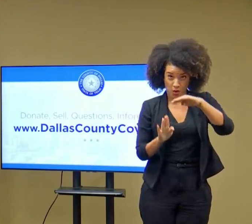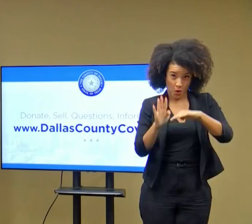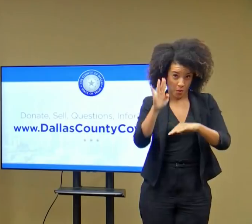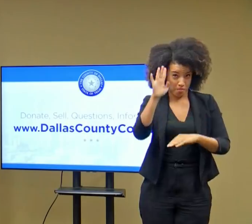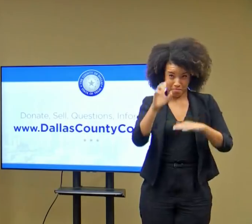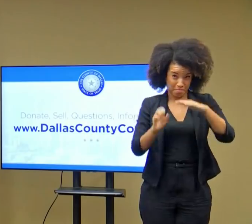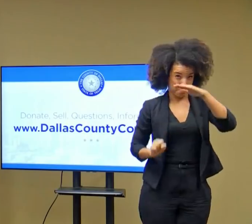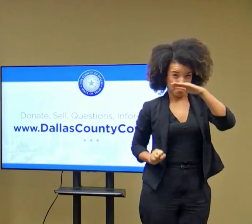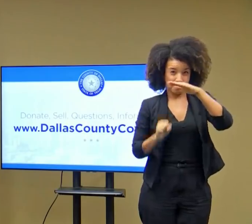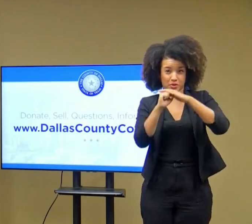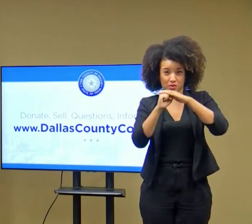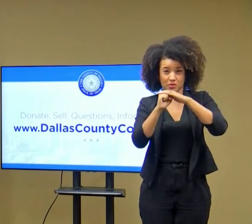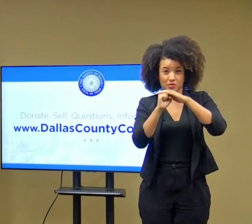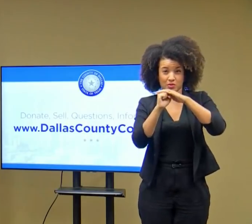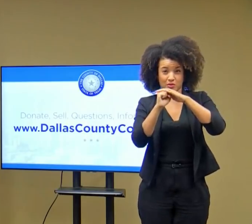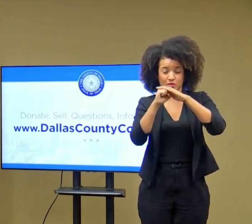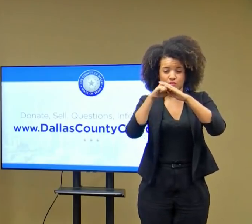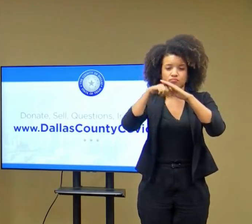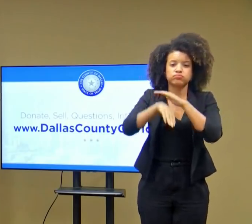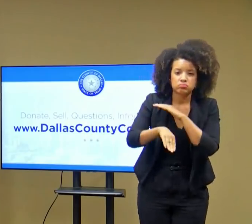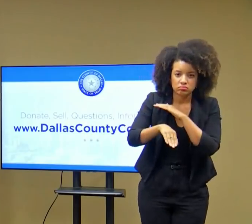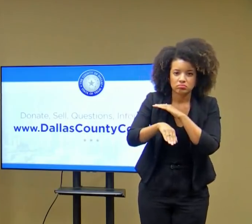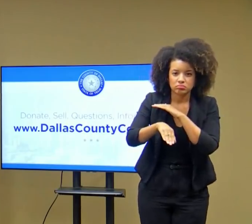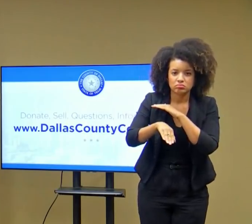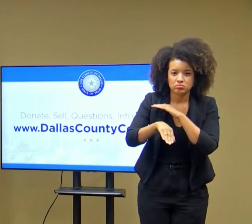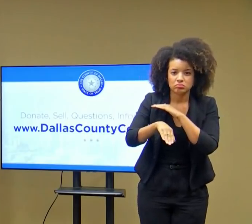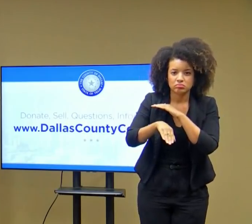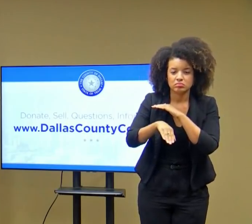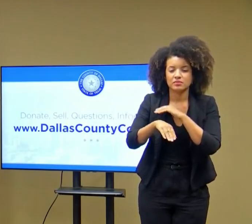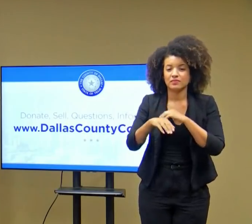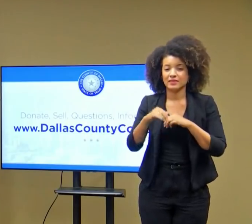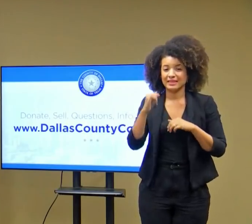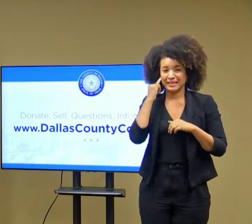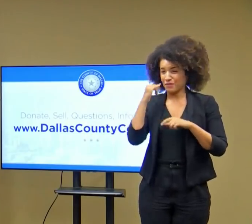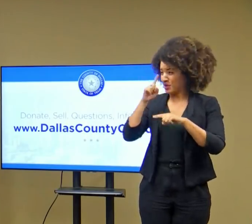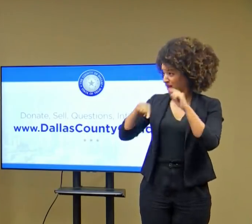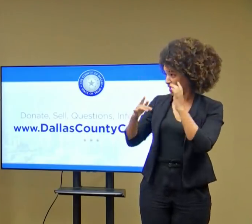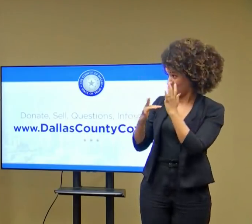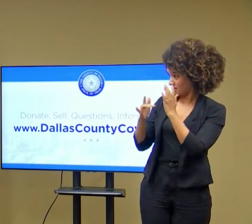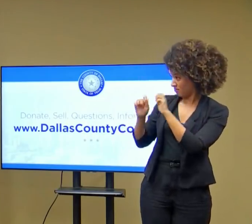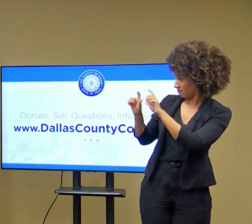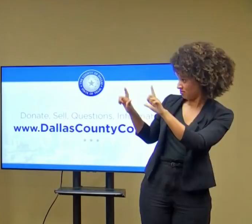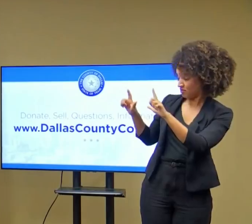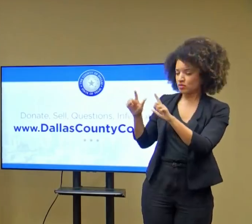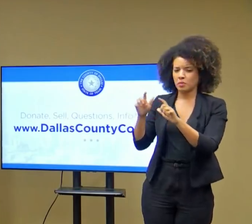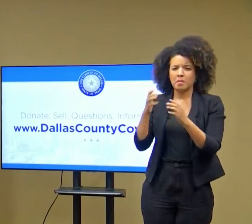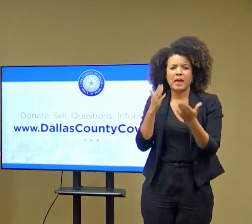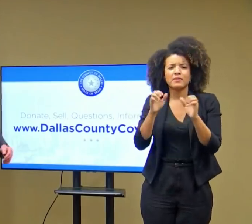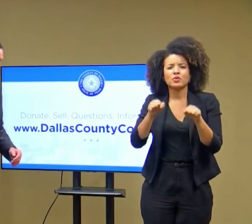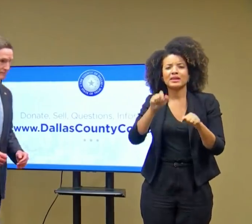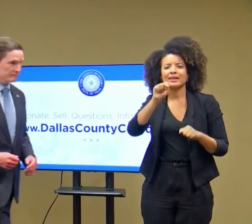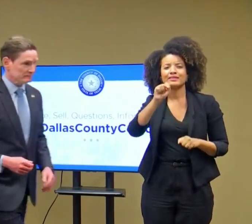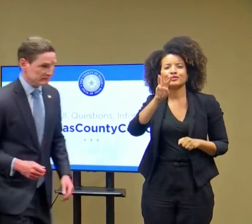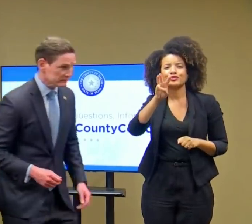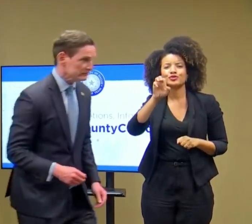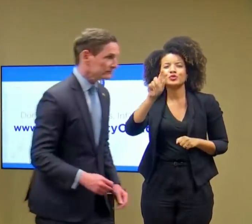that doesn't work, he can tell you about it, and we'll try to get it tweeted out or something. Phil?